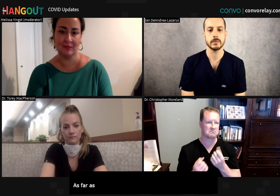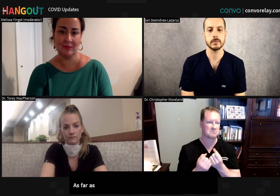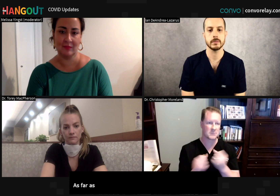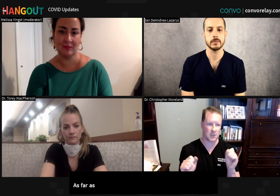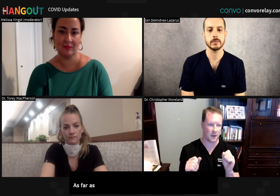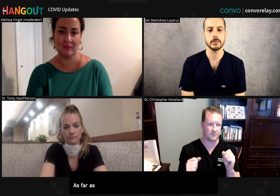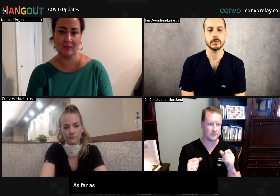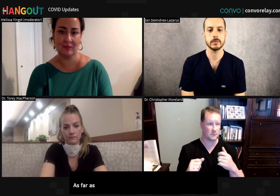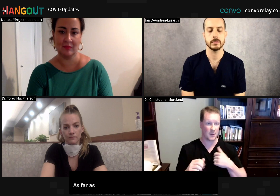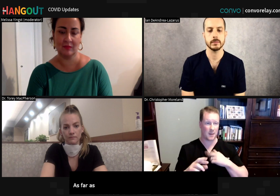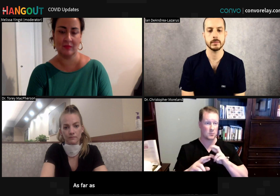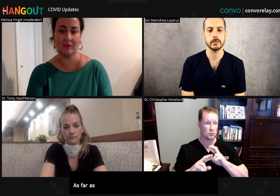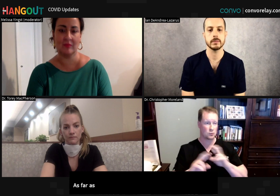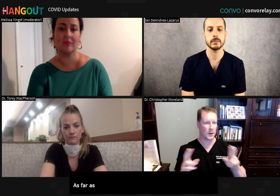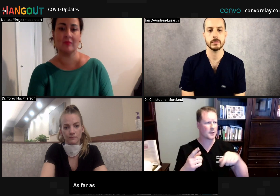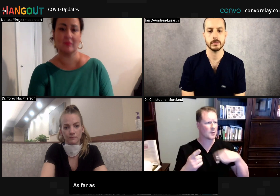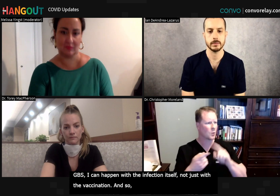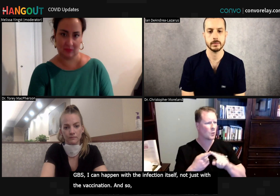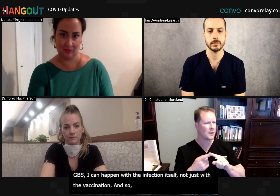really is that it's very safe.